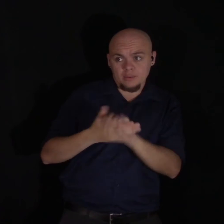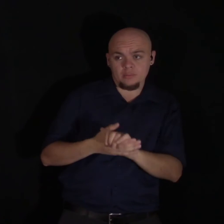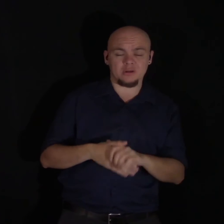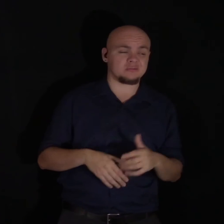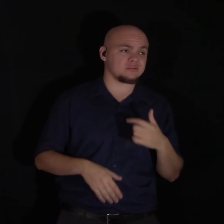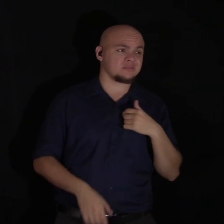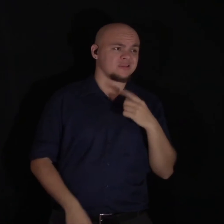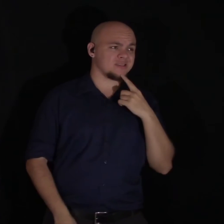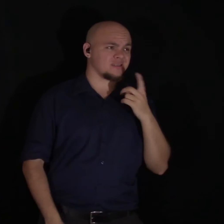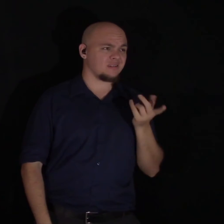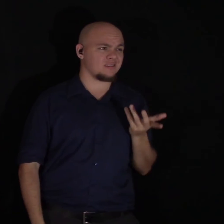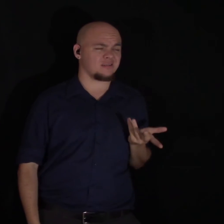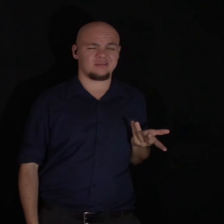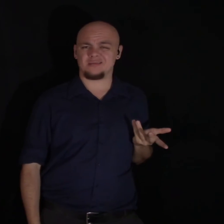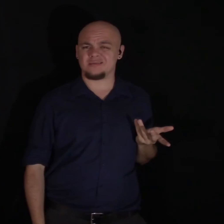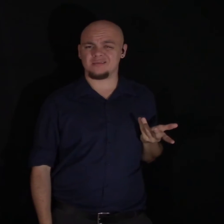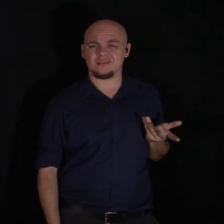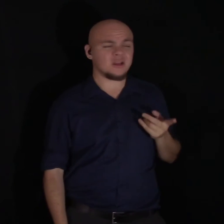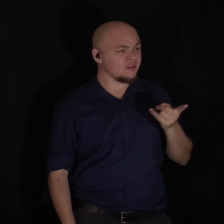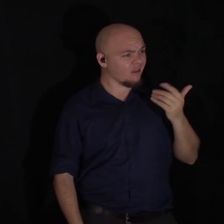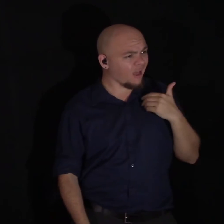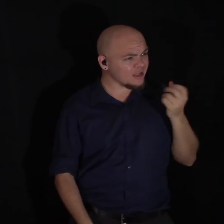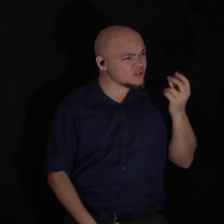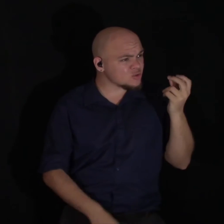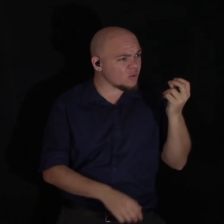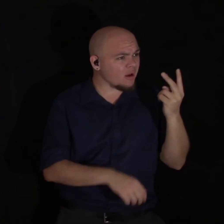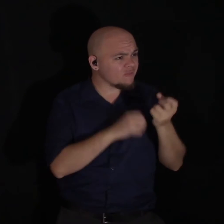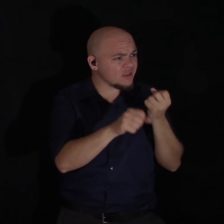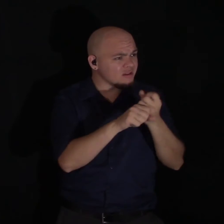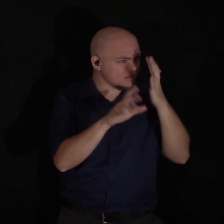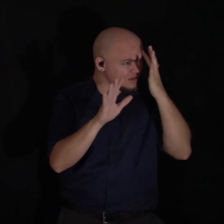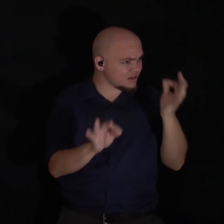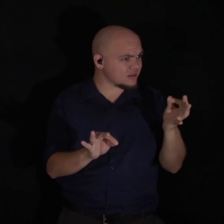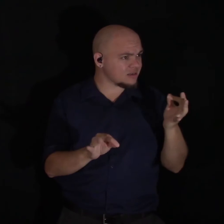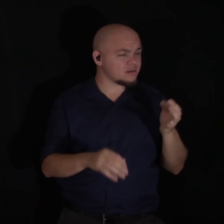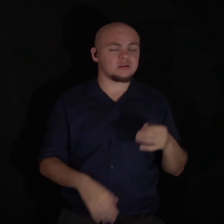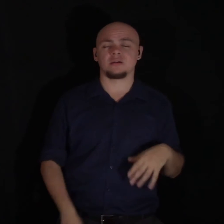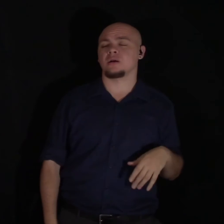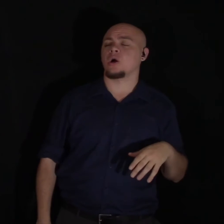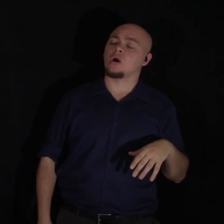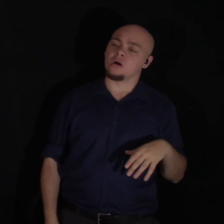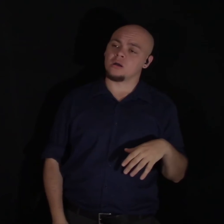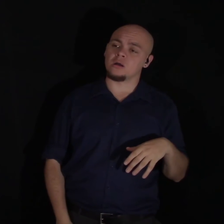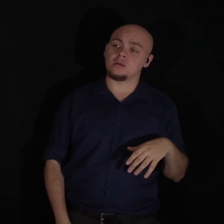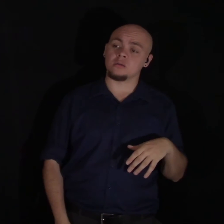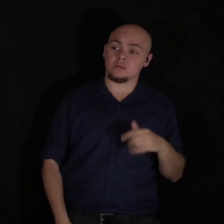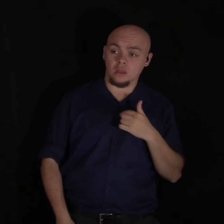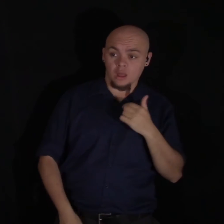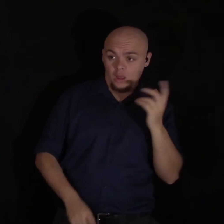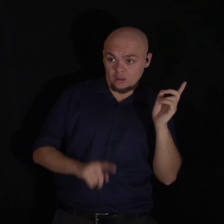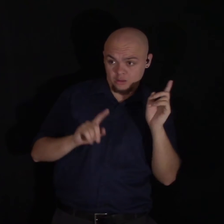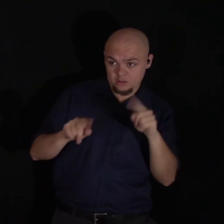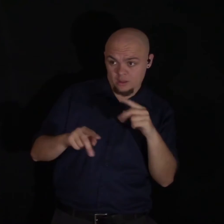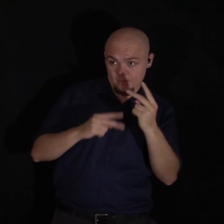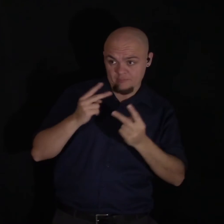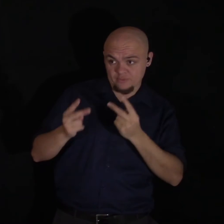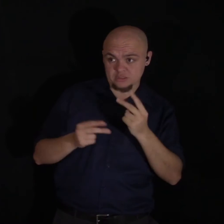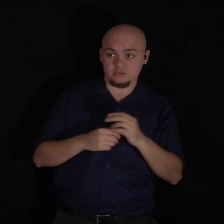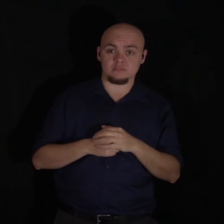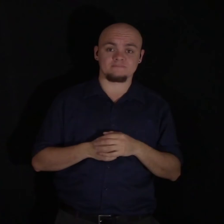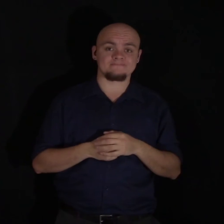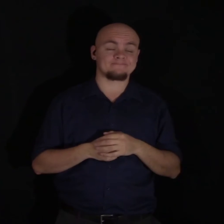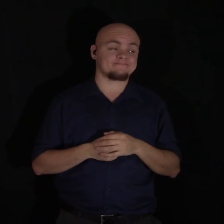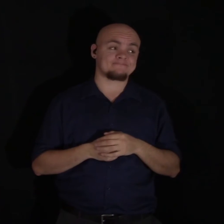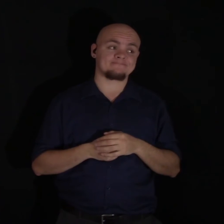To which I said, "You had 12 years." To which he said, "I'll come visit." To which